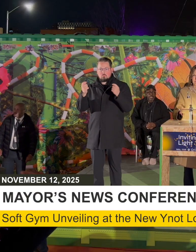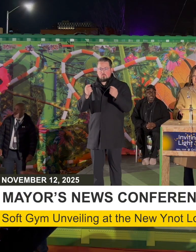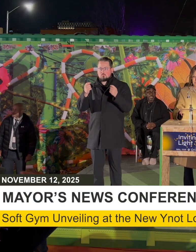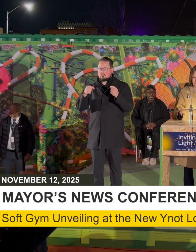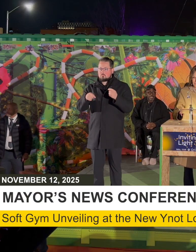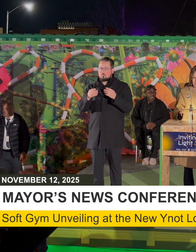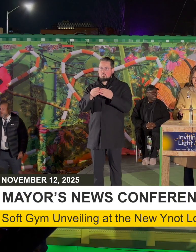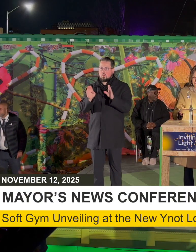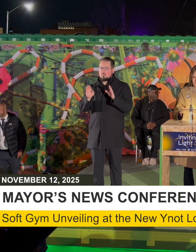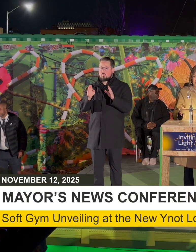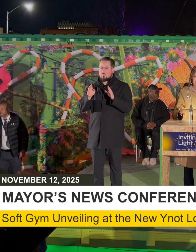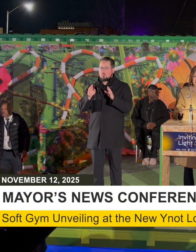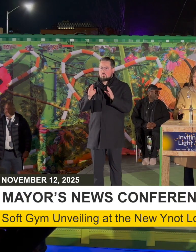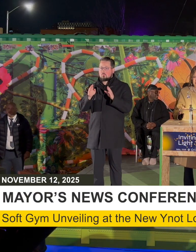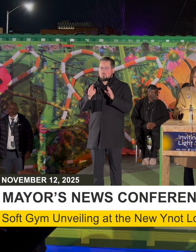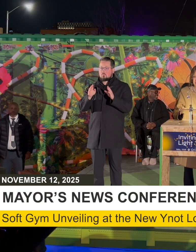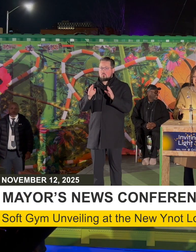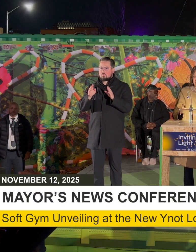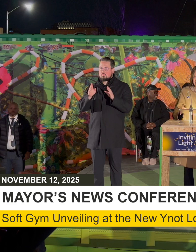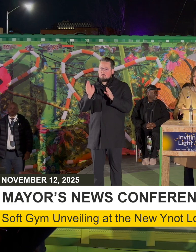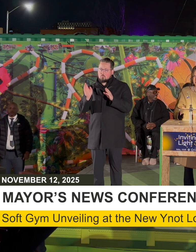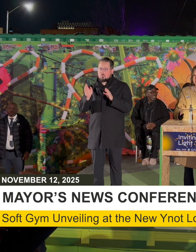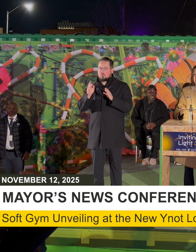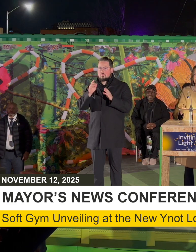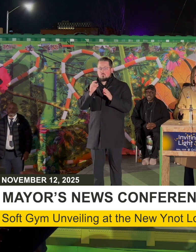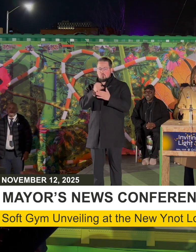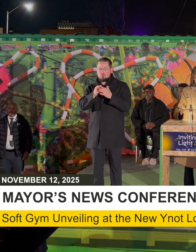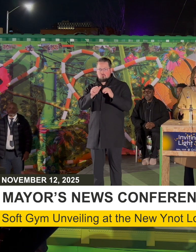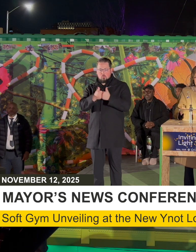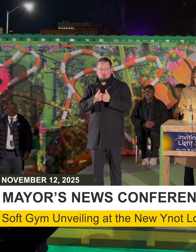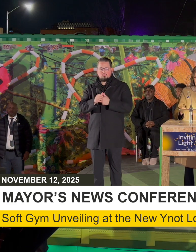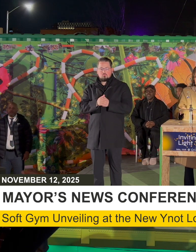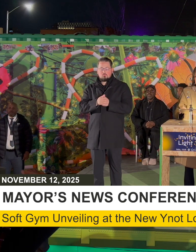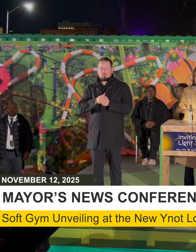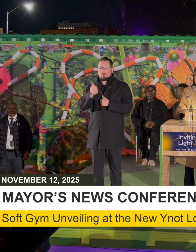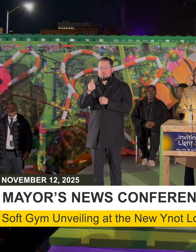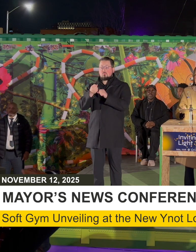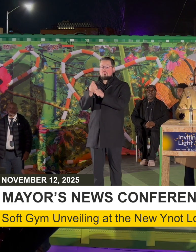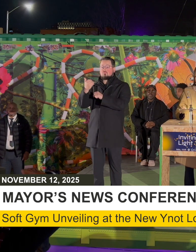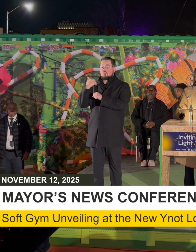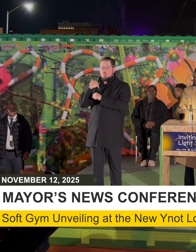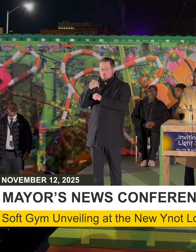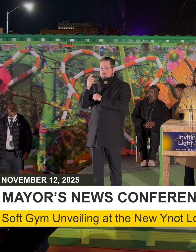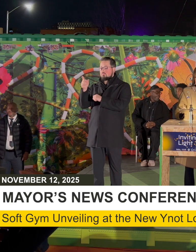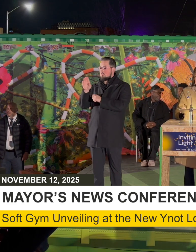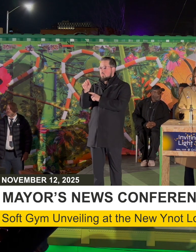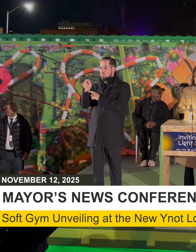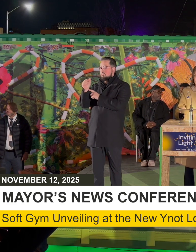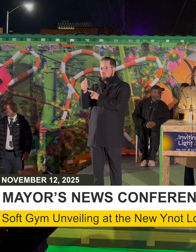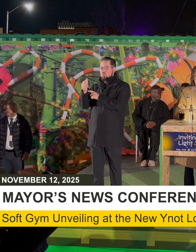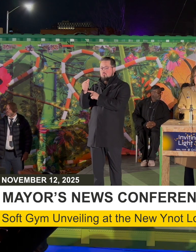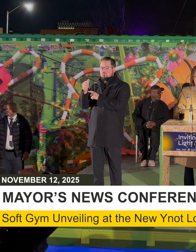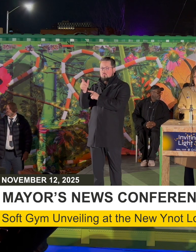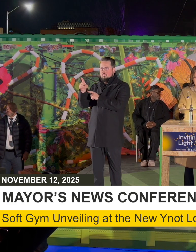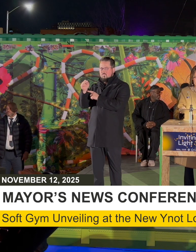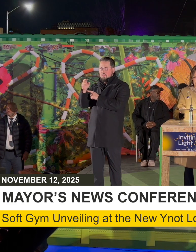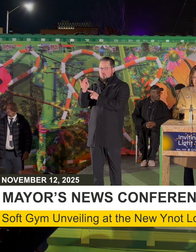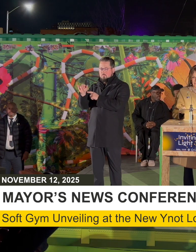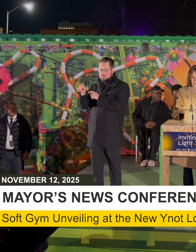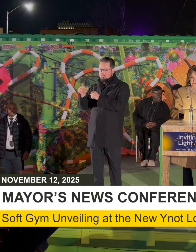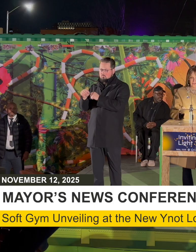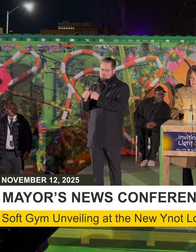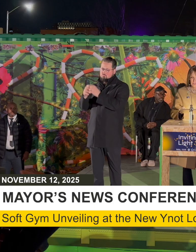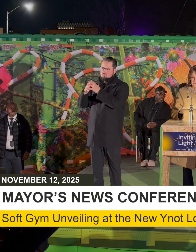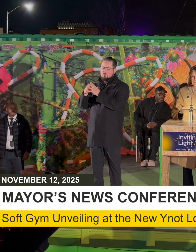Baltimore Public Art Challenge, Inviting Light. 10 years ago, Bloomberg Philanthropies launched our first public